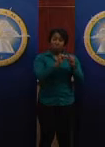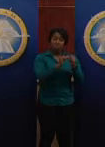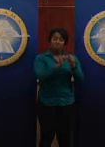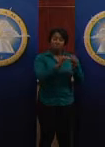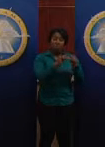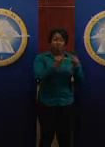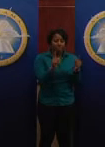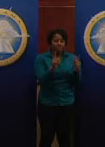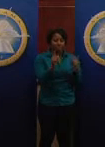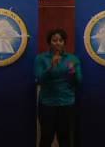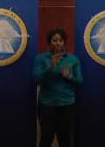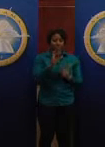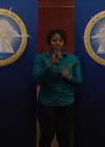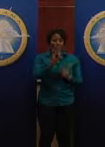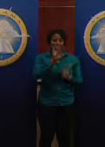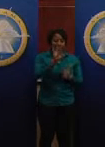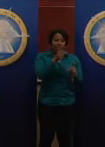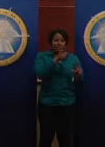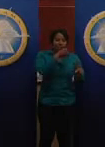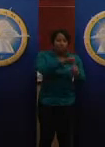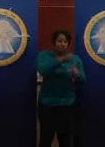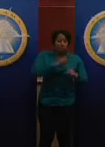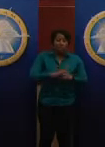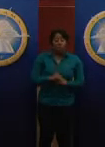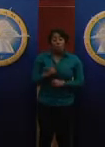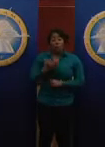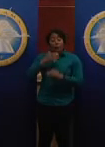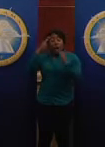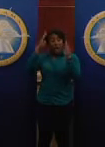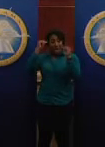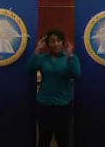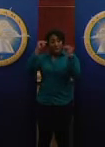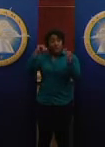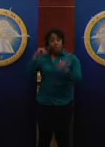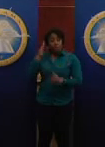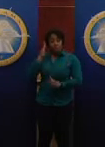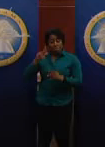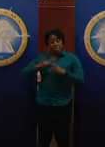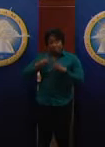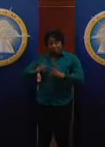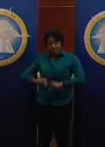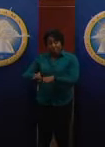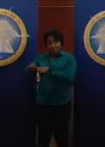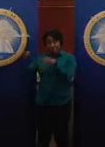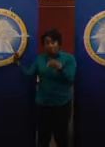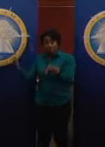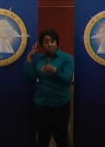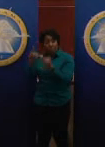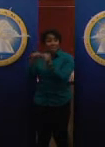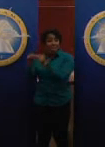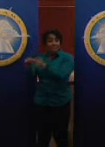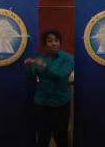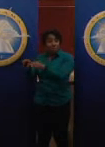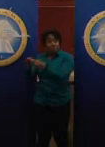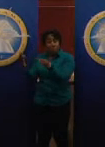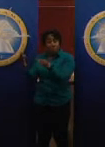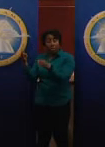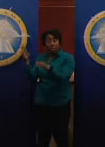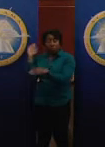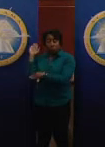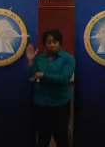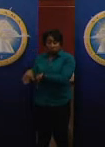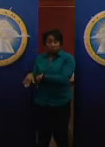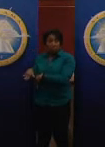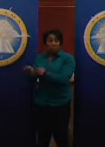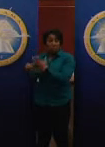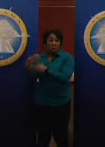what could happen during the year, but that is our expectation, that we would be physically open and would remain open all year long. But